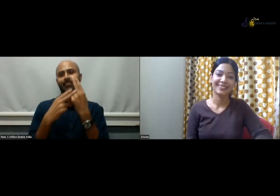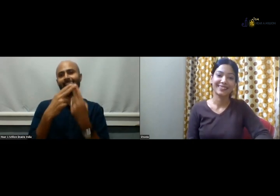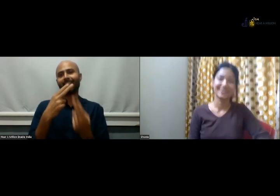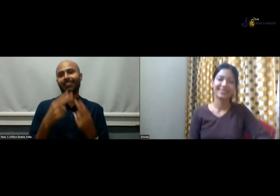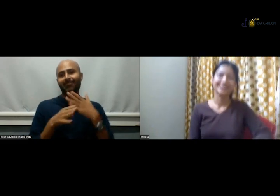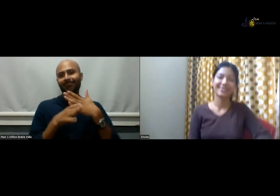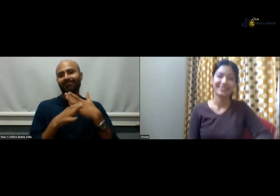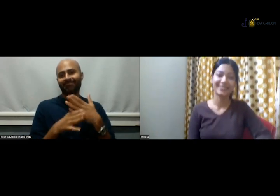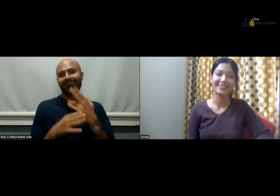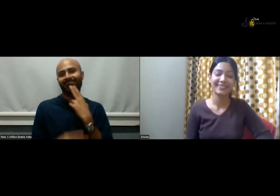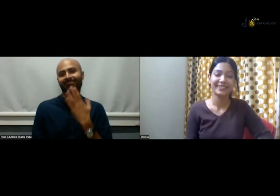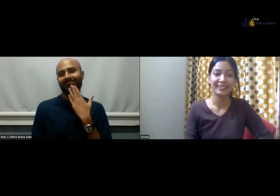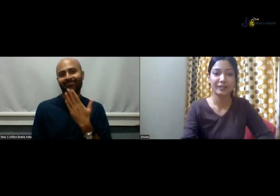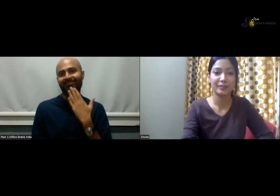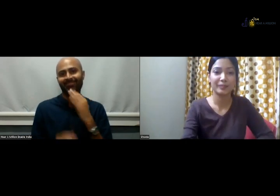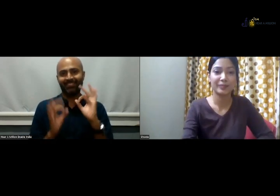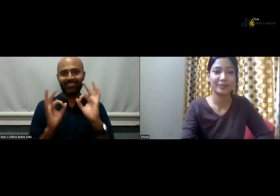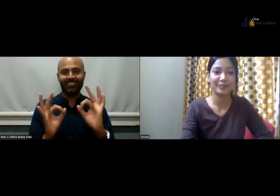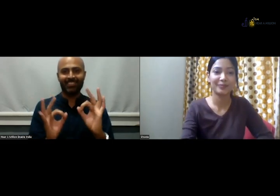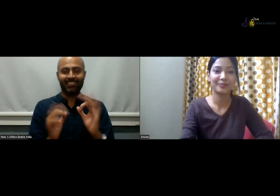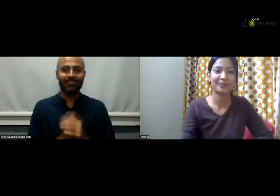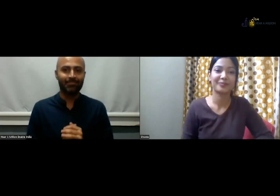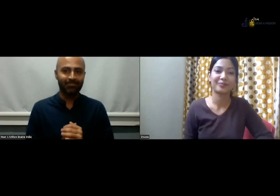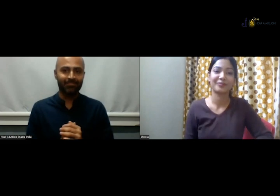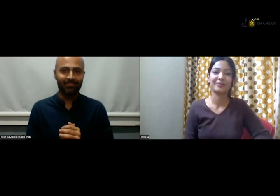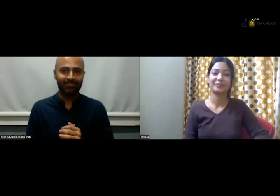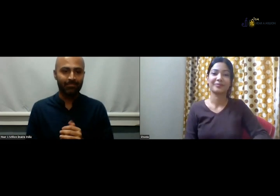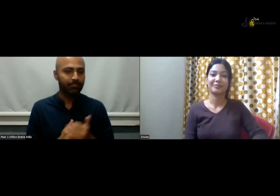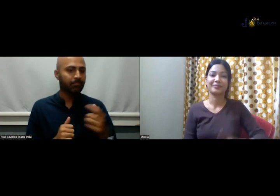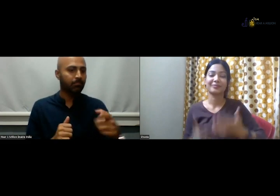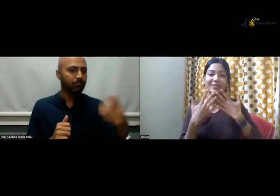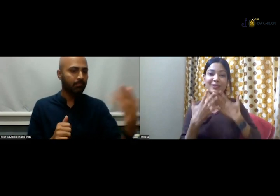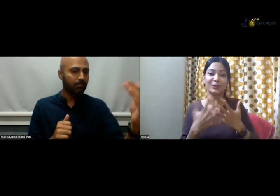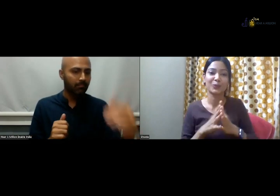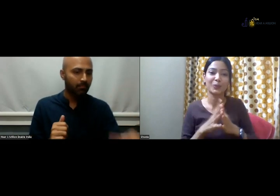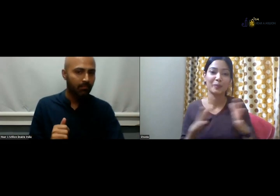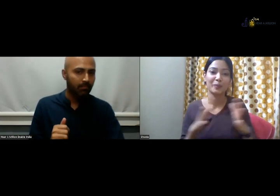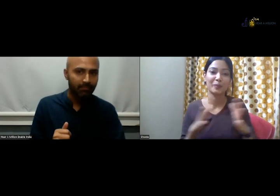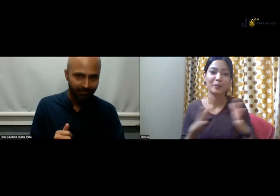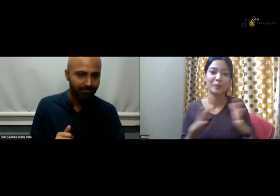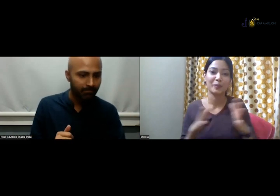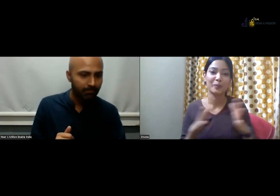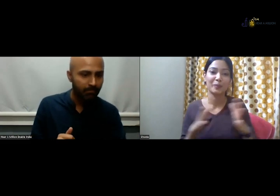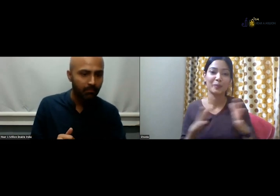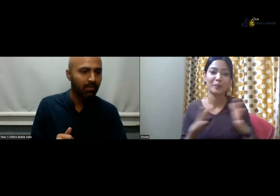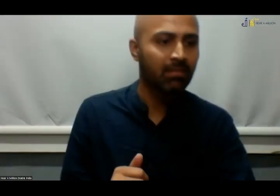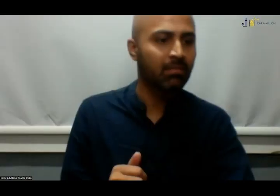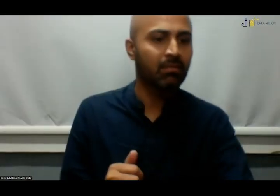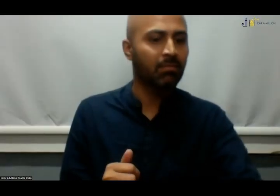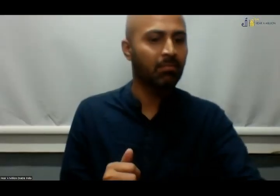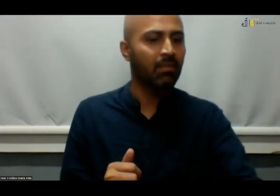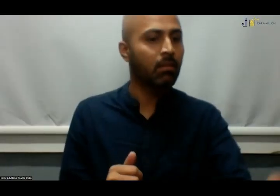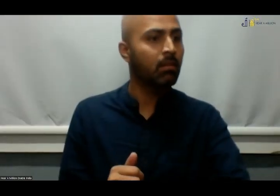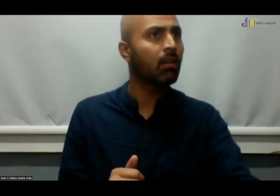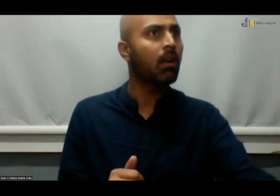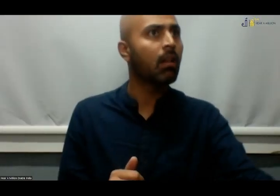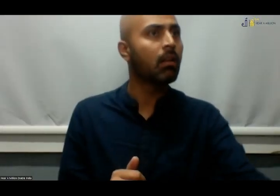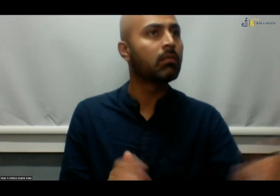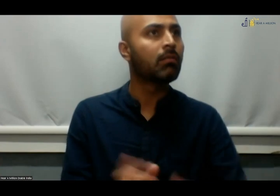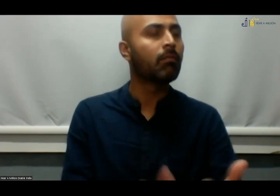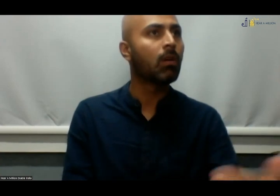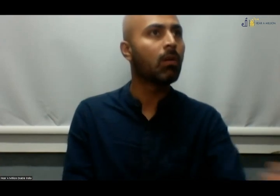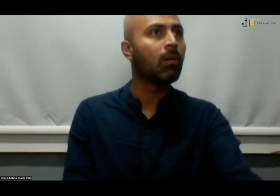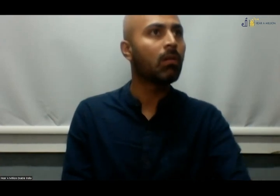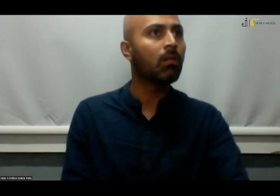what I wanted to say. Tusha here. Thank you for sharing your experiences with Sudamini, Shweta.